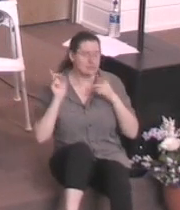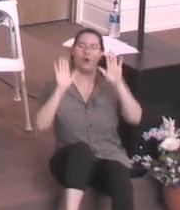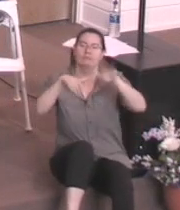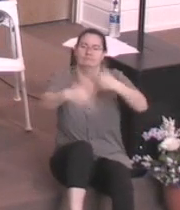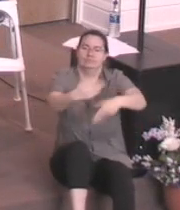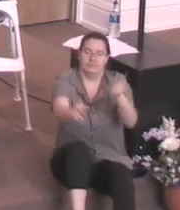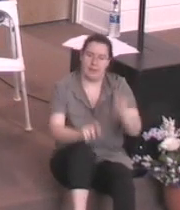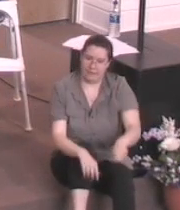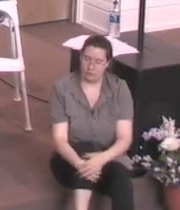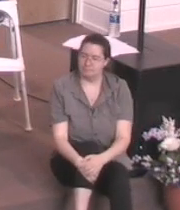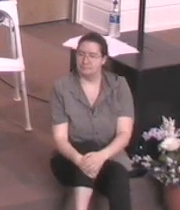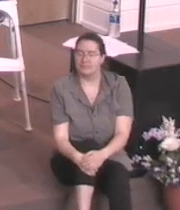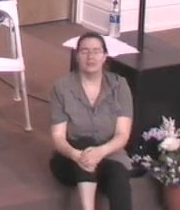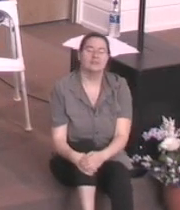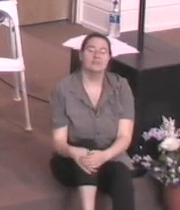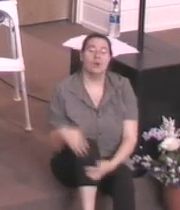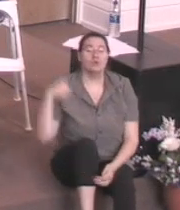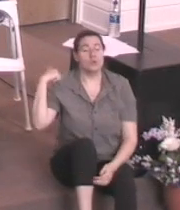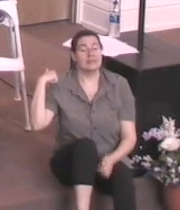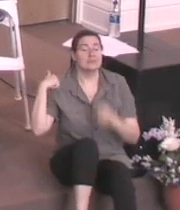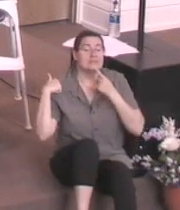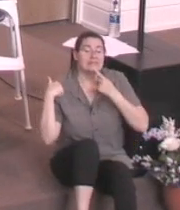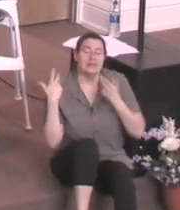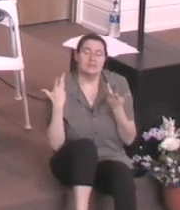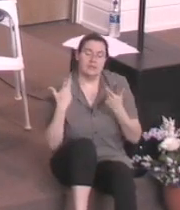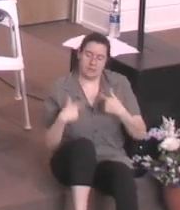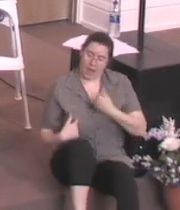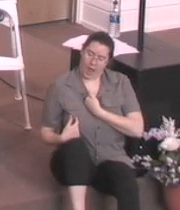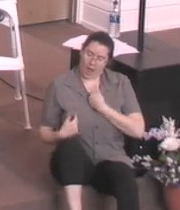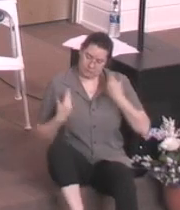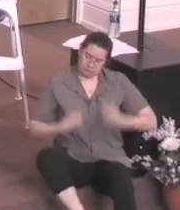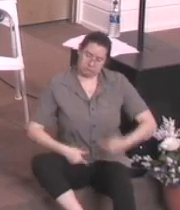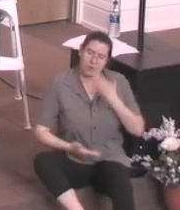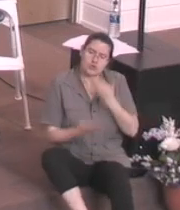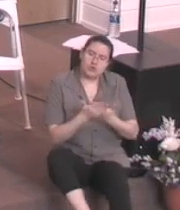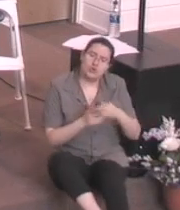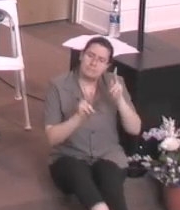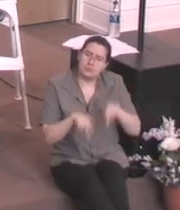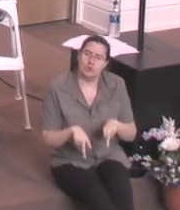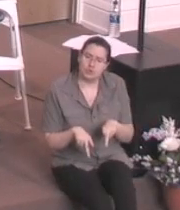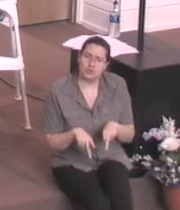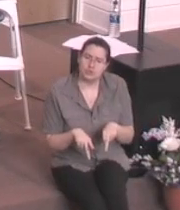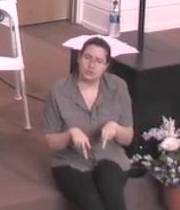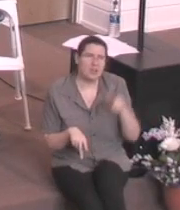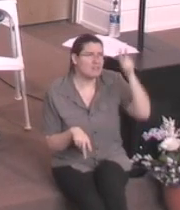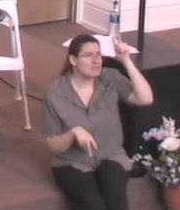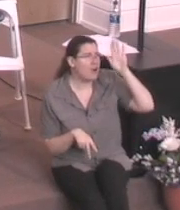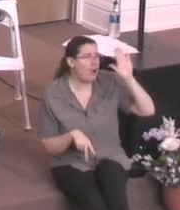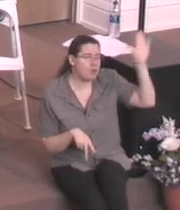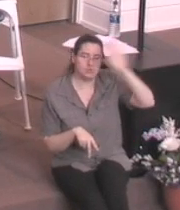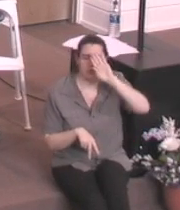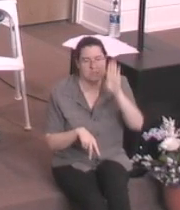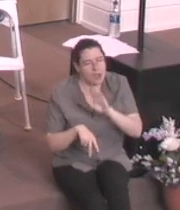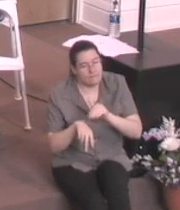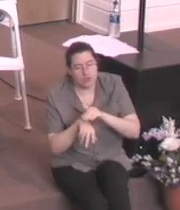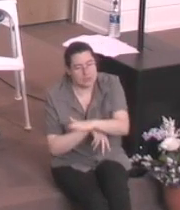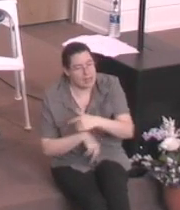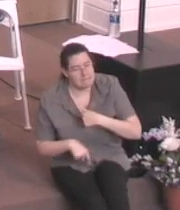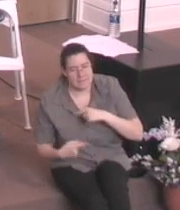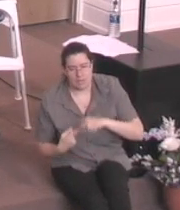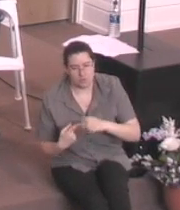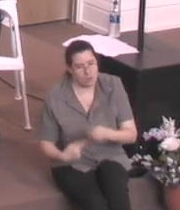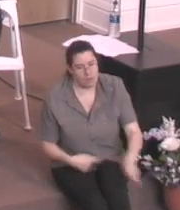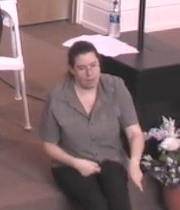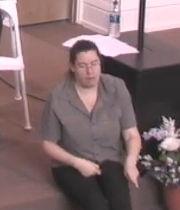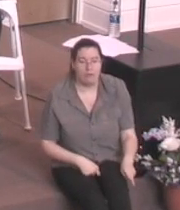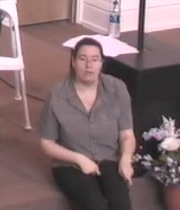fast. So this one says, I'm a good person. A loving God would never send me to hell. The